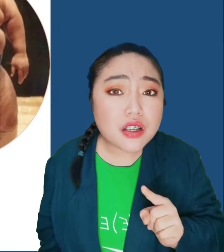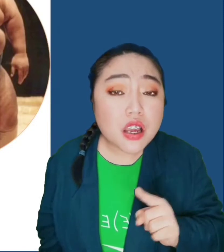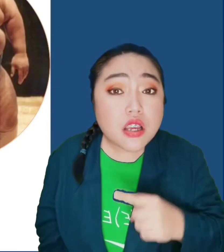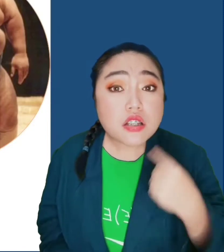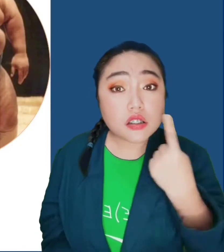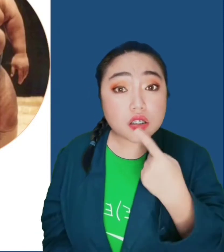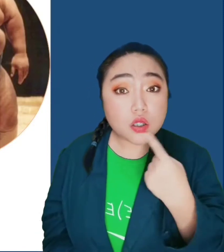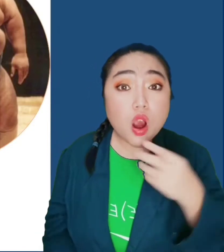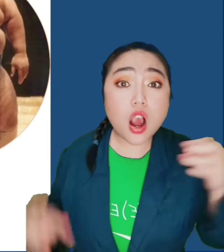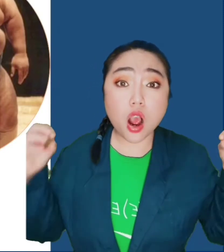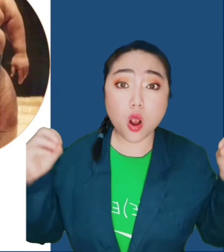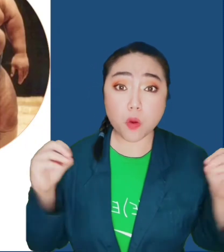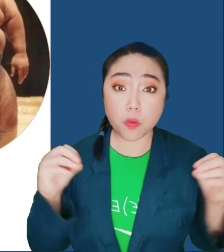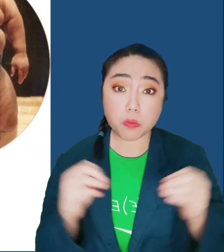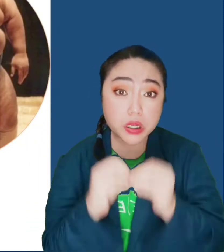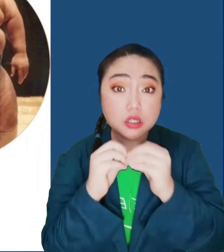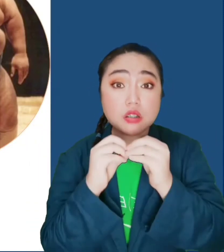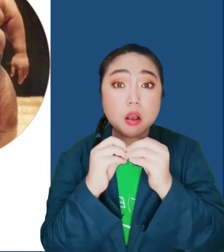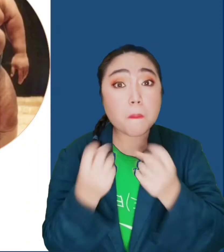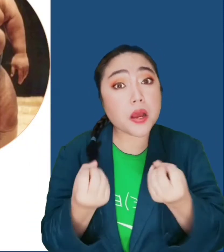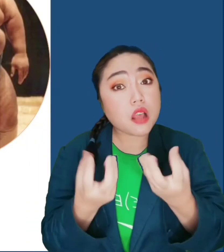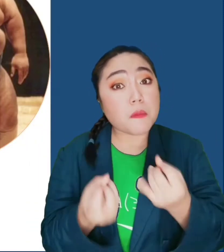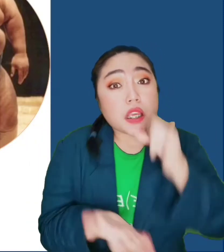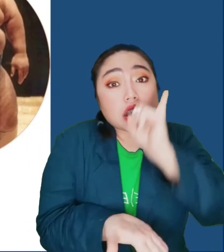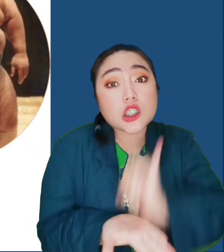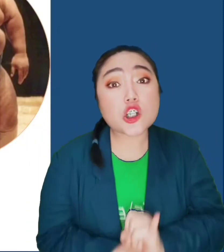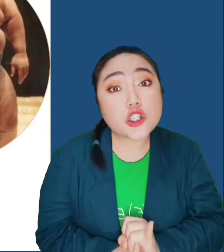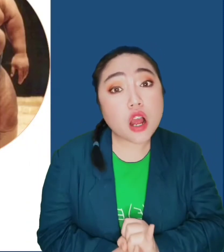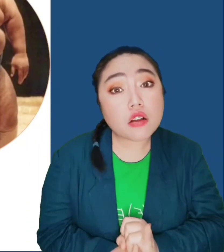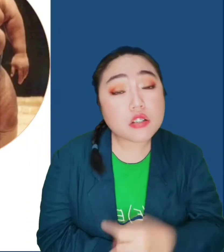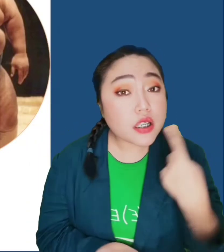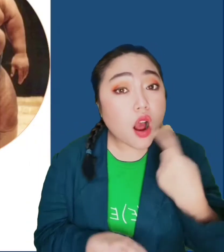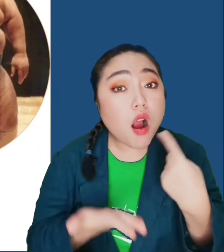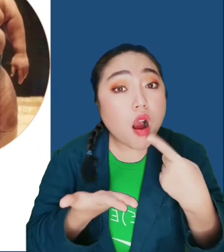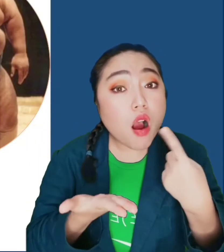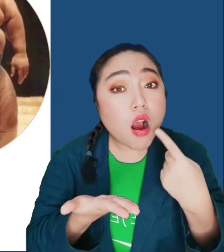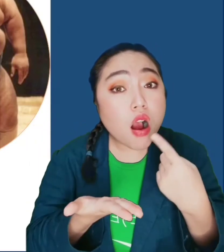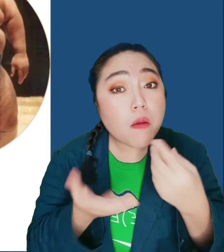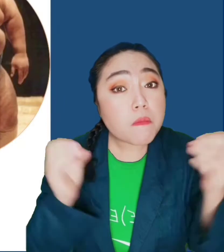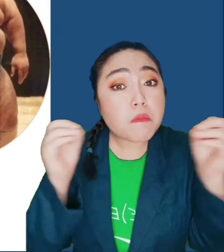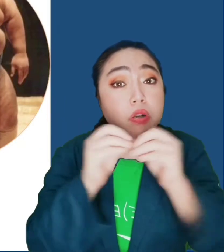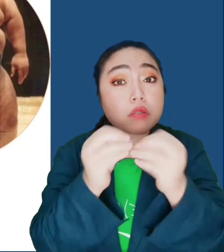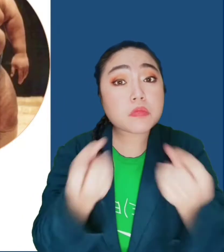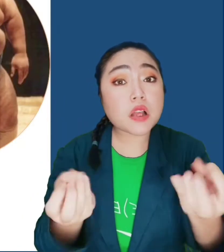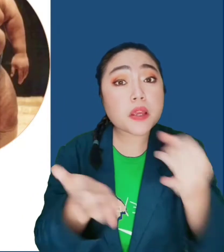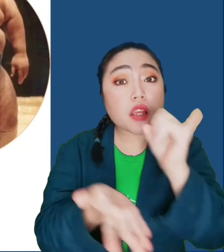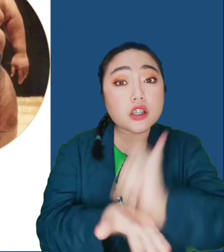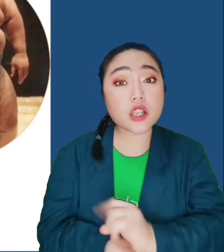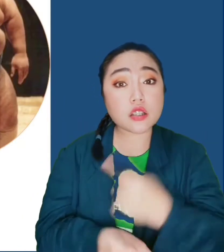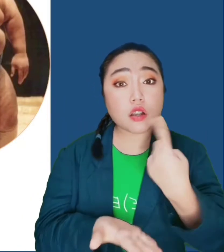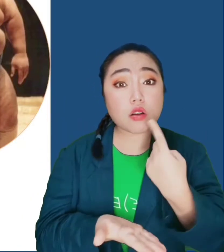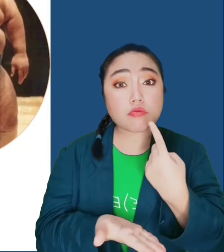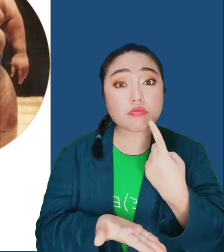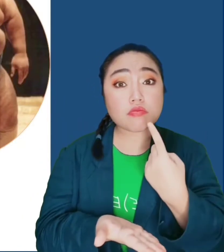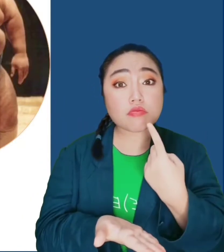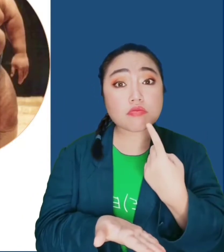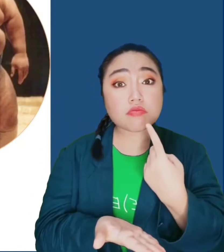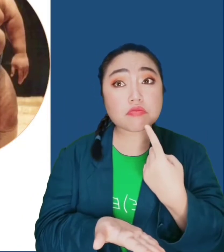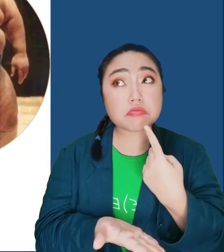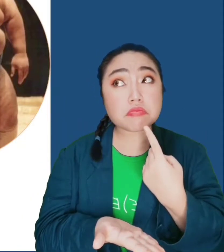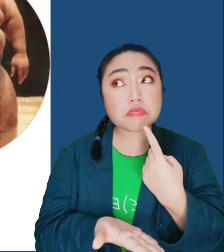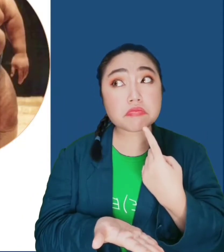Last question. Who has more inertia? Who? Who has more inertia?